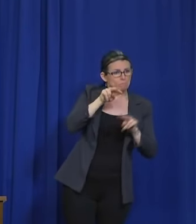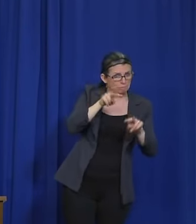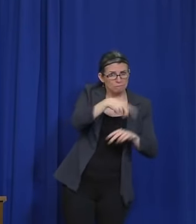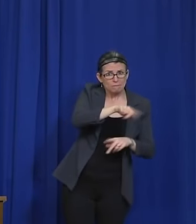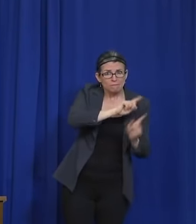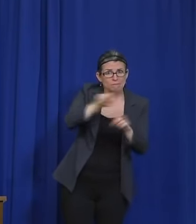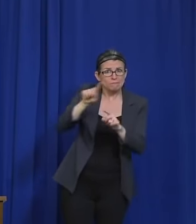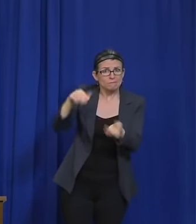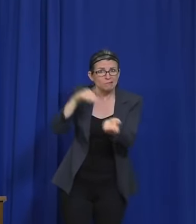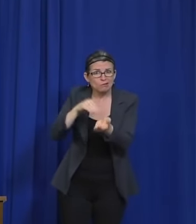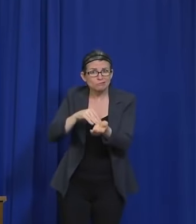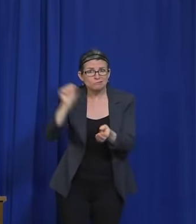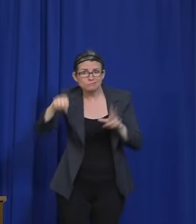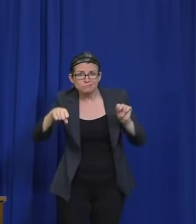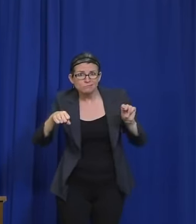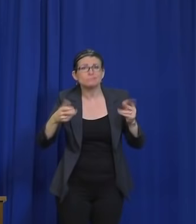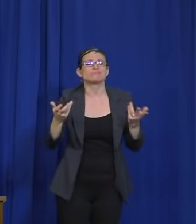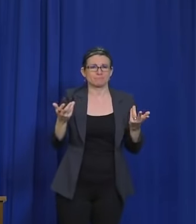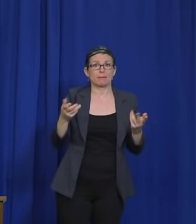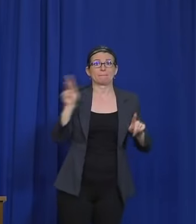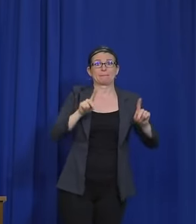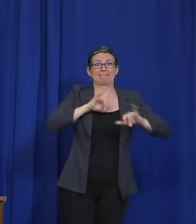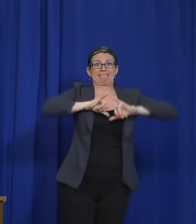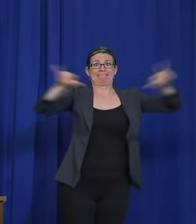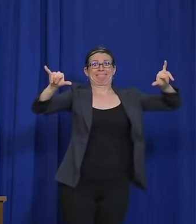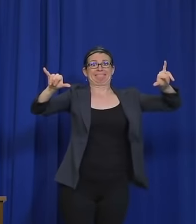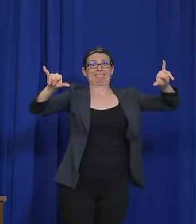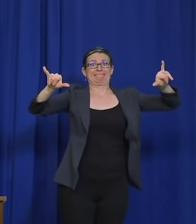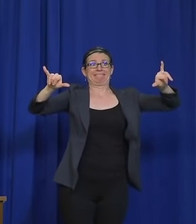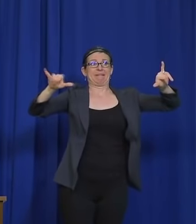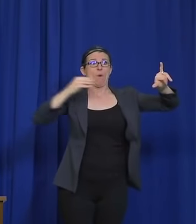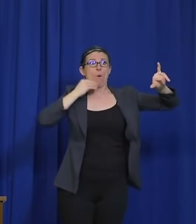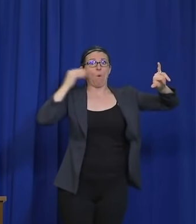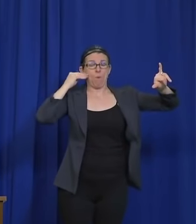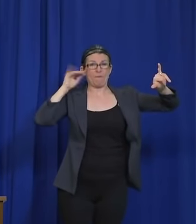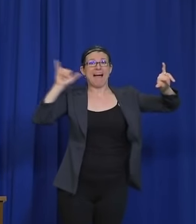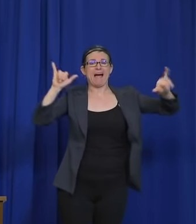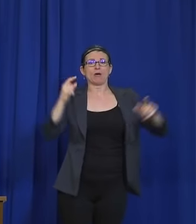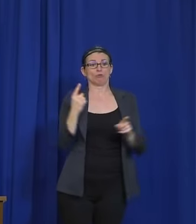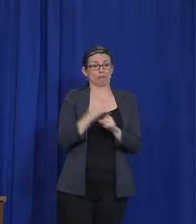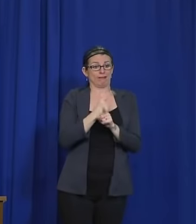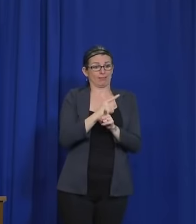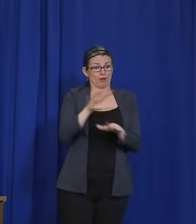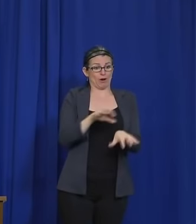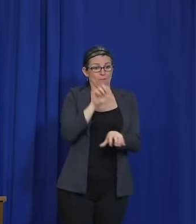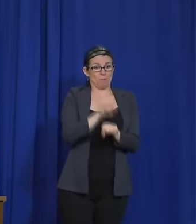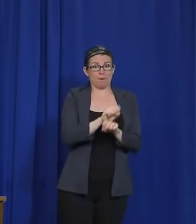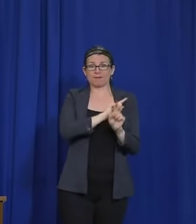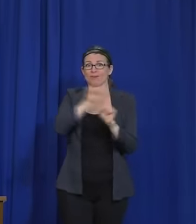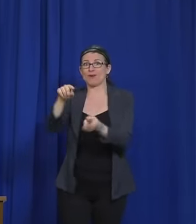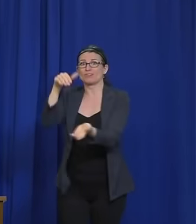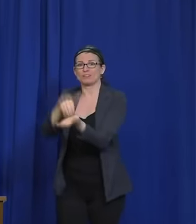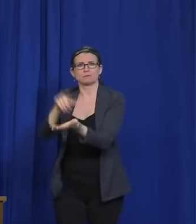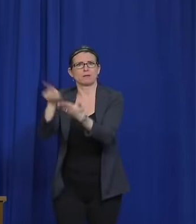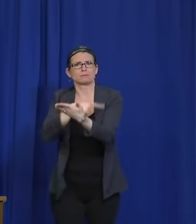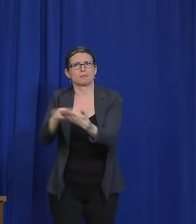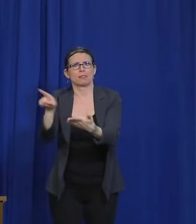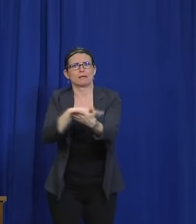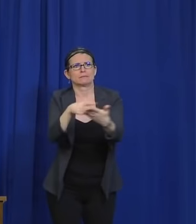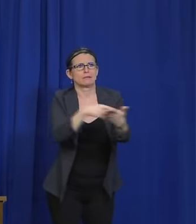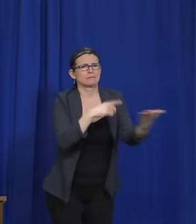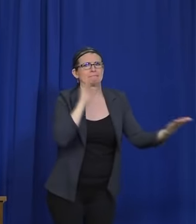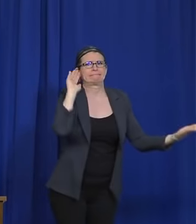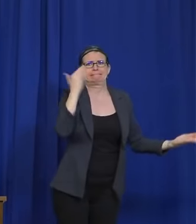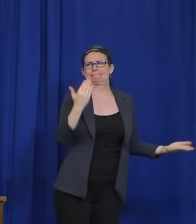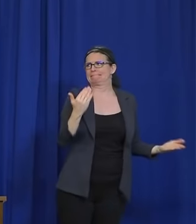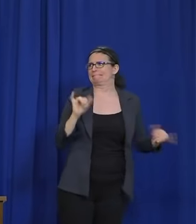need. If you have diabetes and you need to get dialysis, if you have a chronic condition and you need health care, or if you need to protect your child